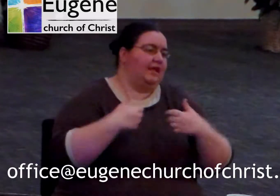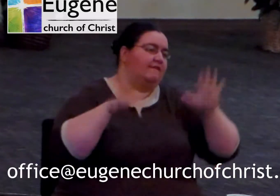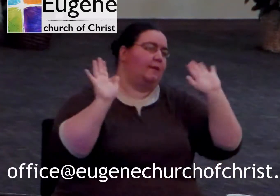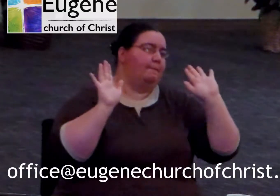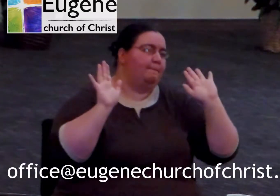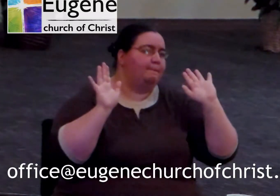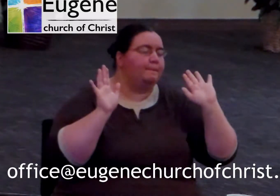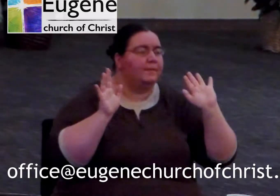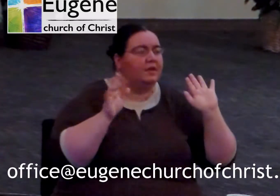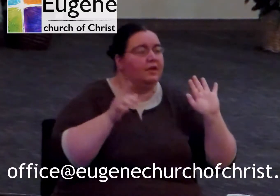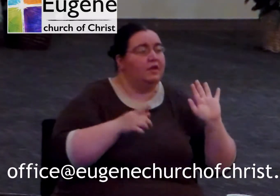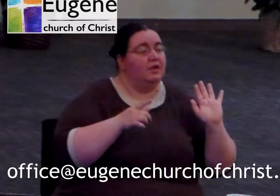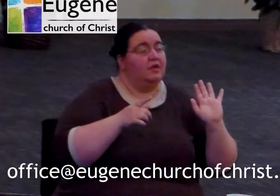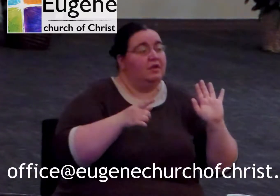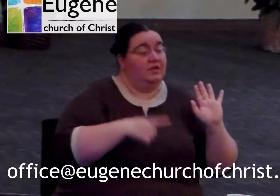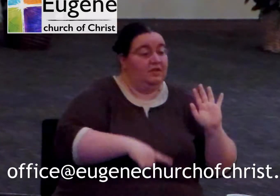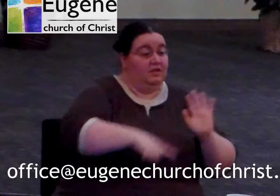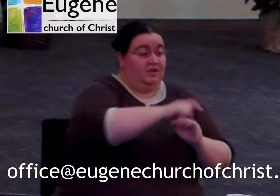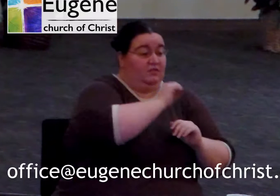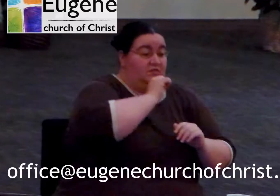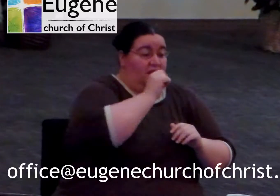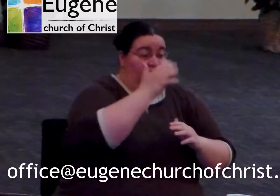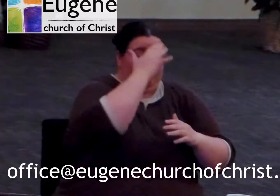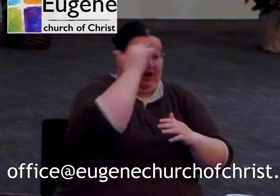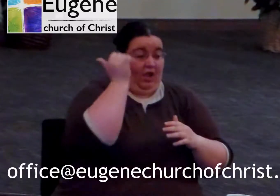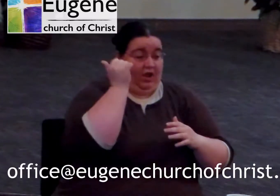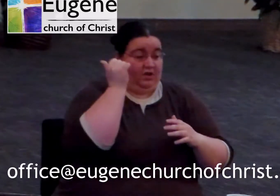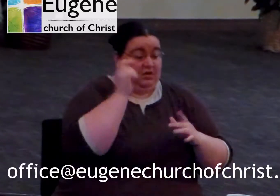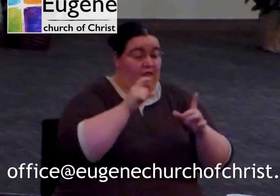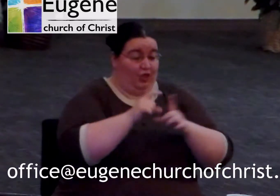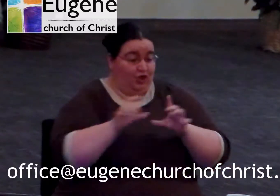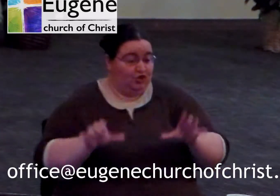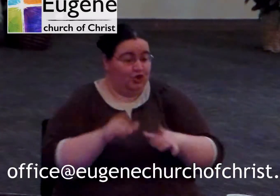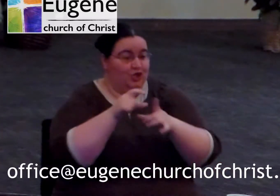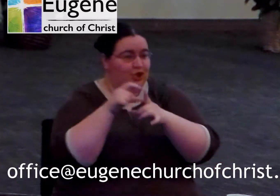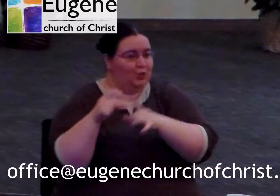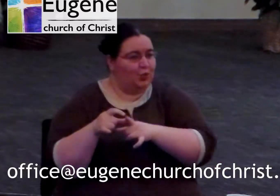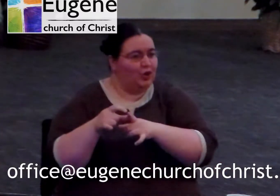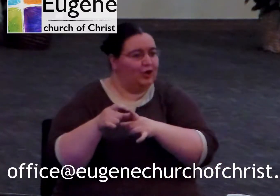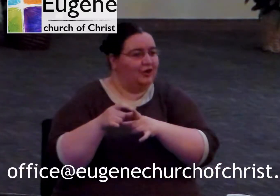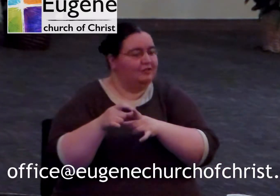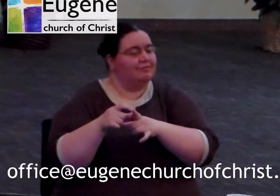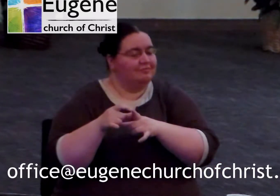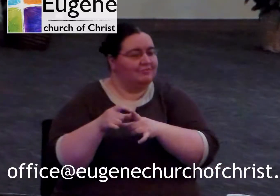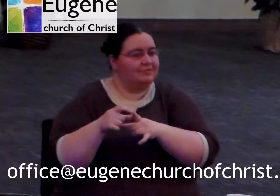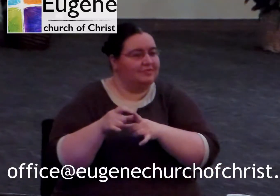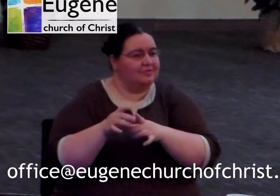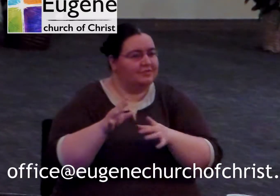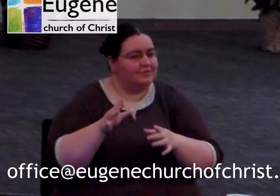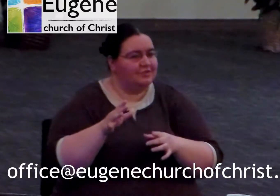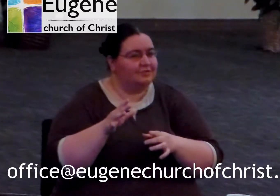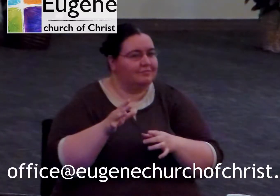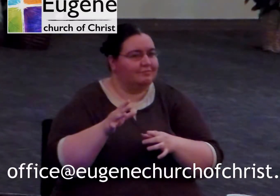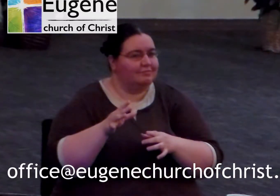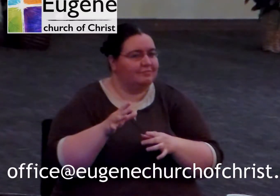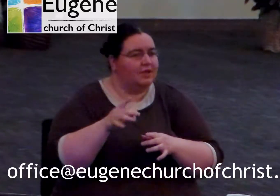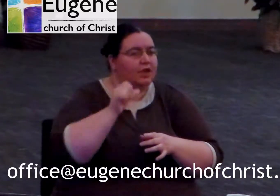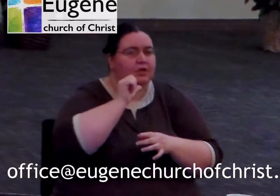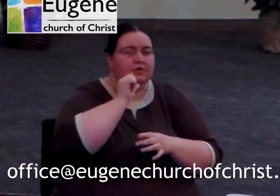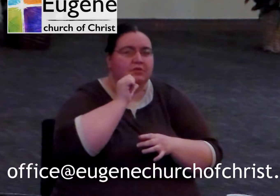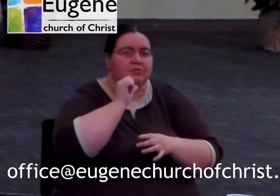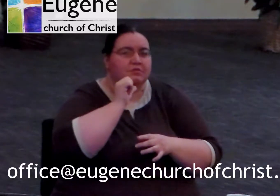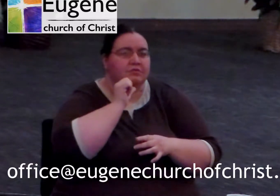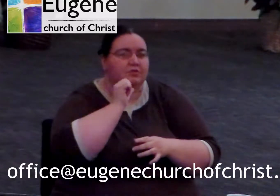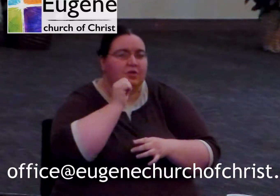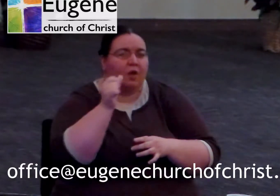when he rebukes you, because the Lord disciplines those he loves, and he punishes everyone he accepts as a son.